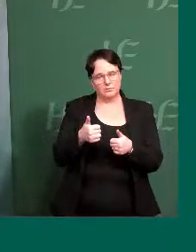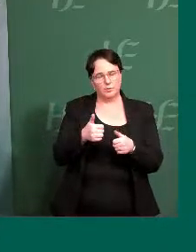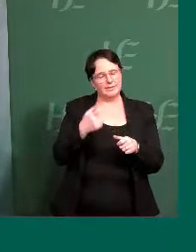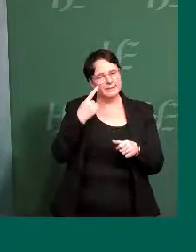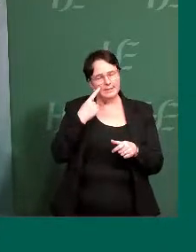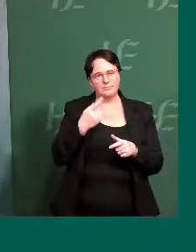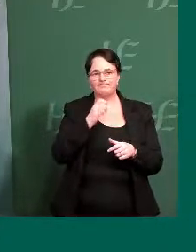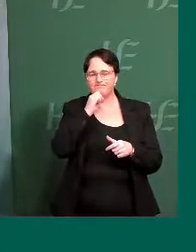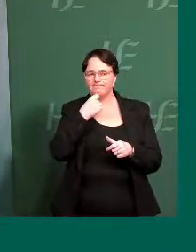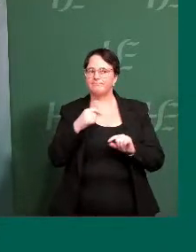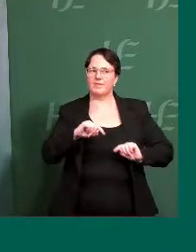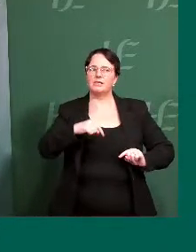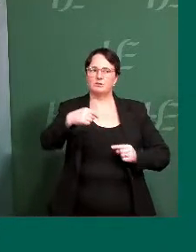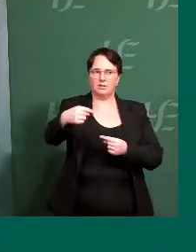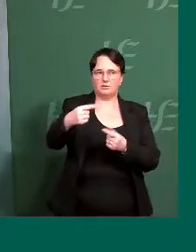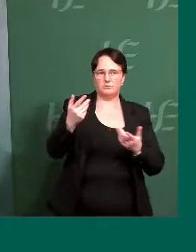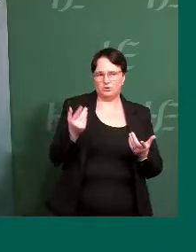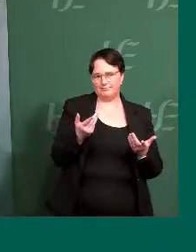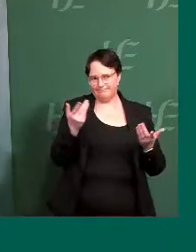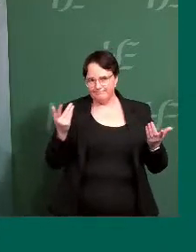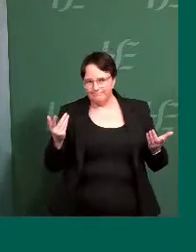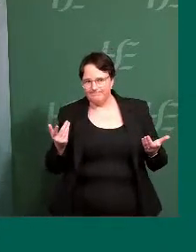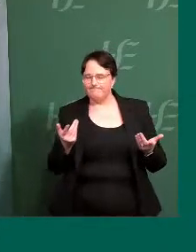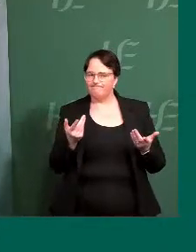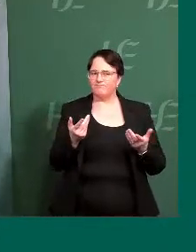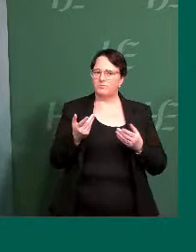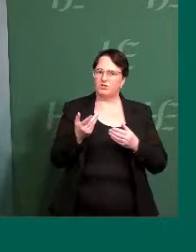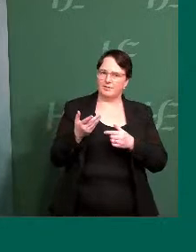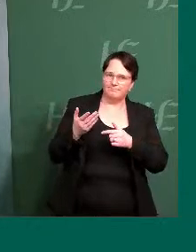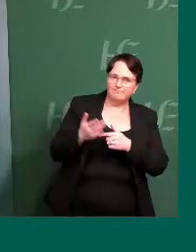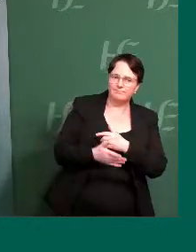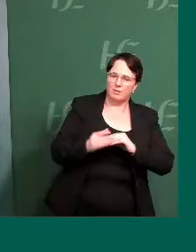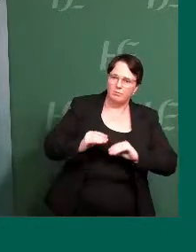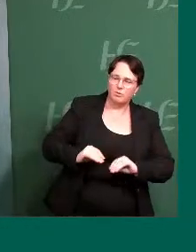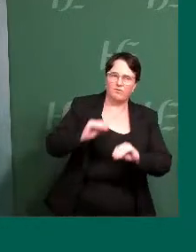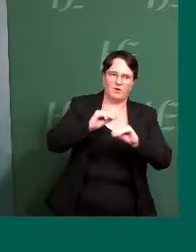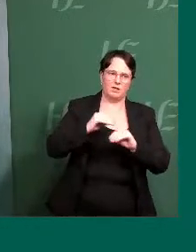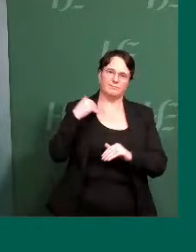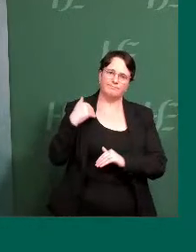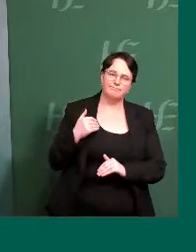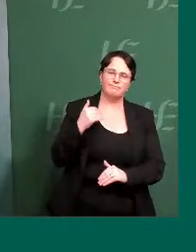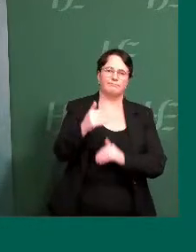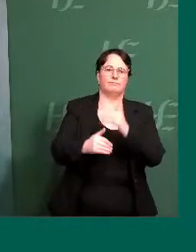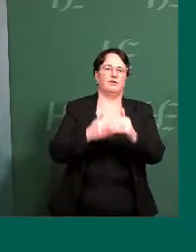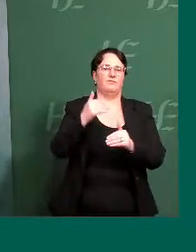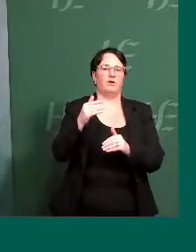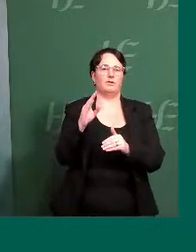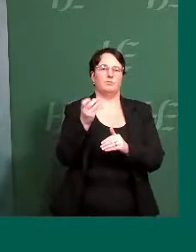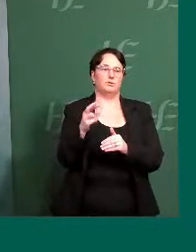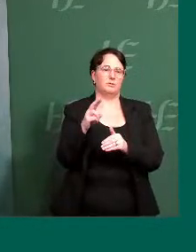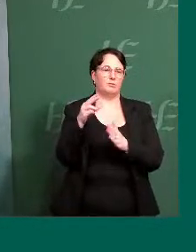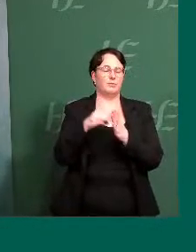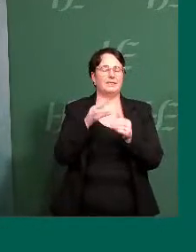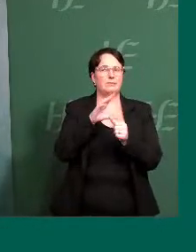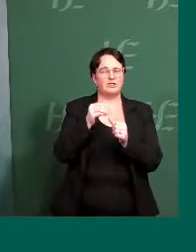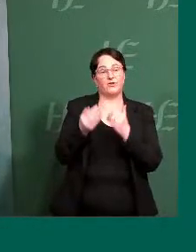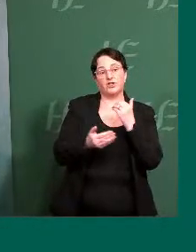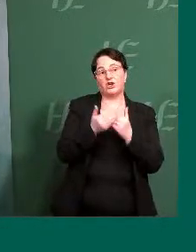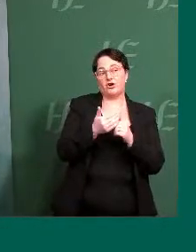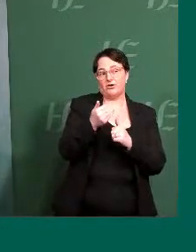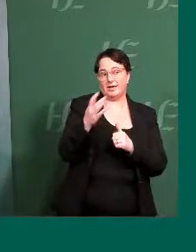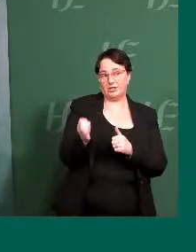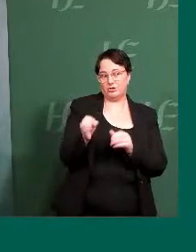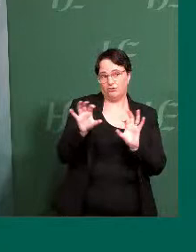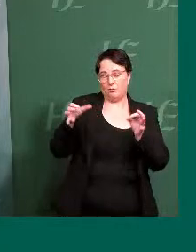the moment in relation to just trying to complete, I suppose, and move forward in relation to the booster programme, particularly in the younger ages. So